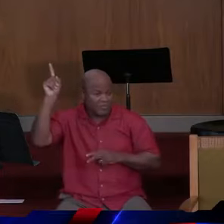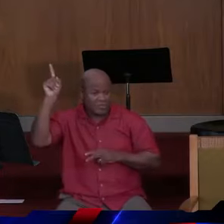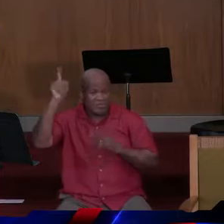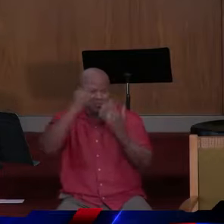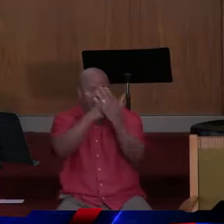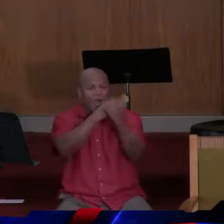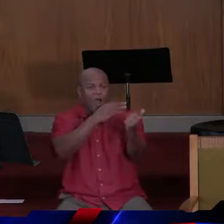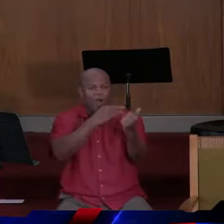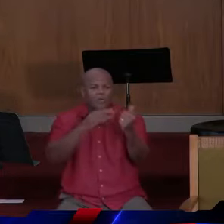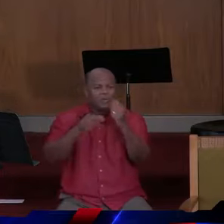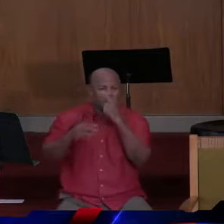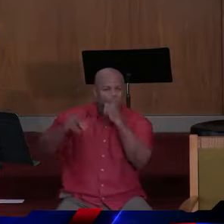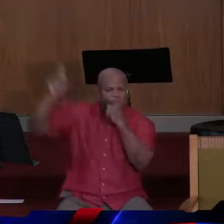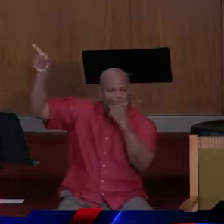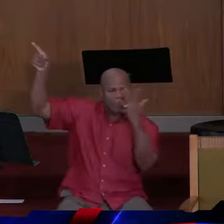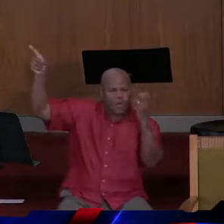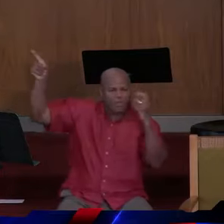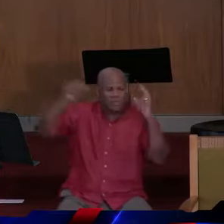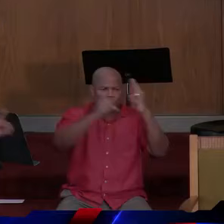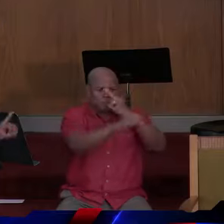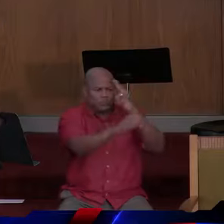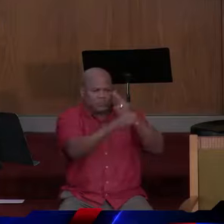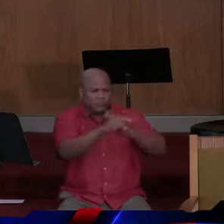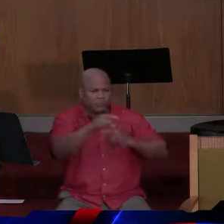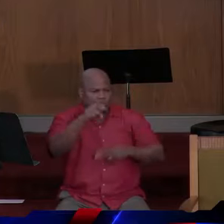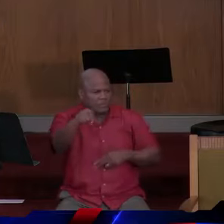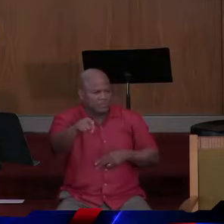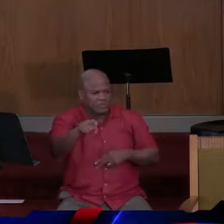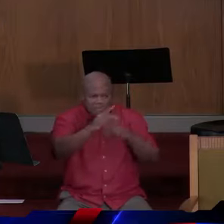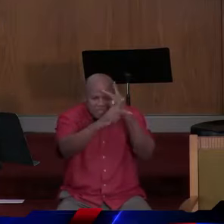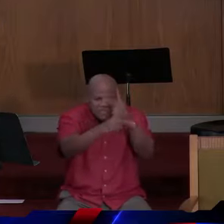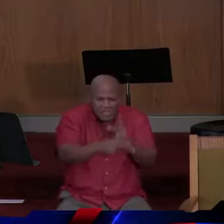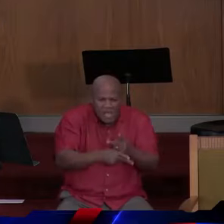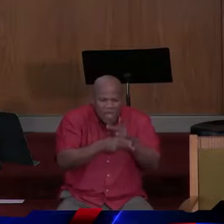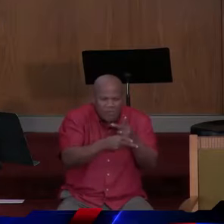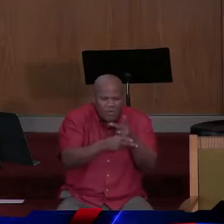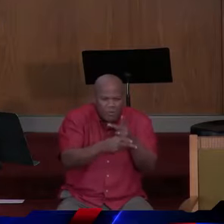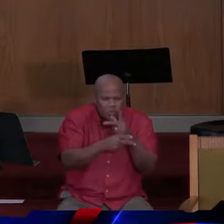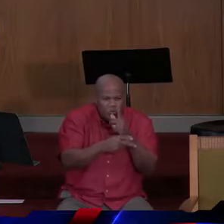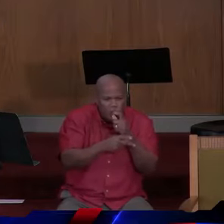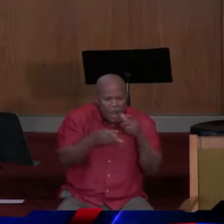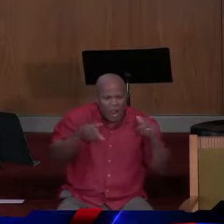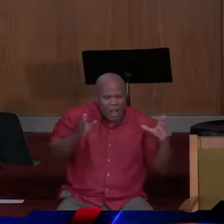calls who he wants to use. Be careful who you let bless you.